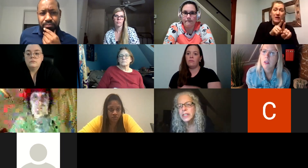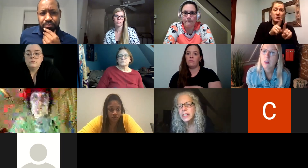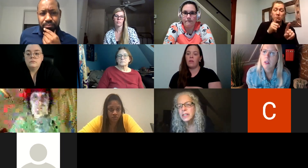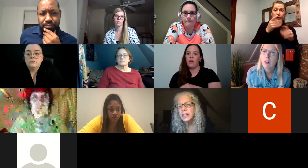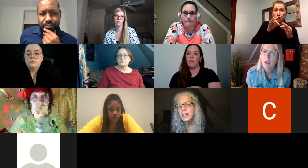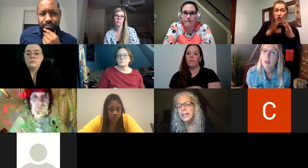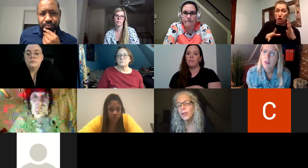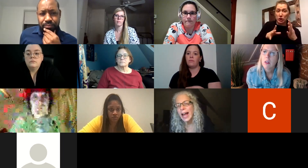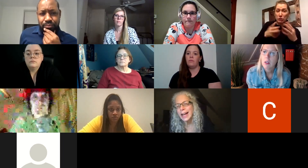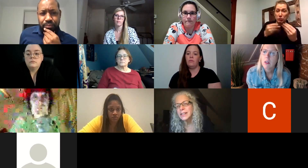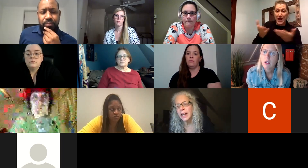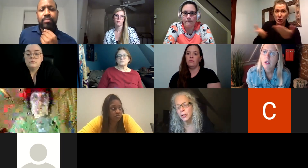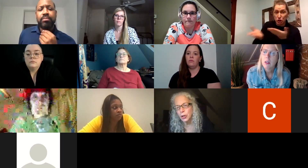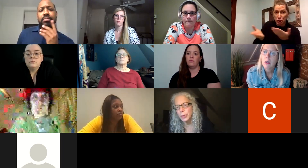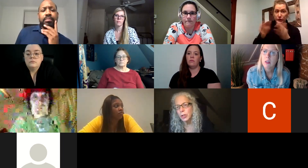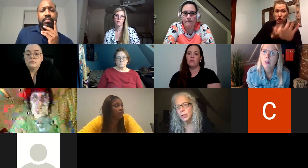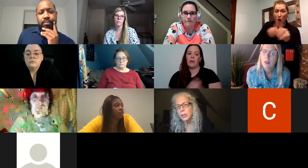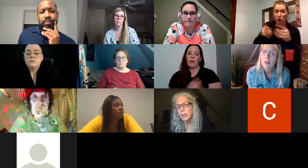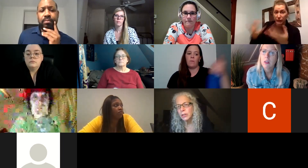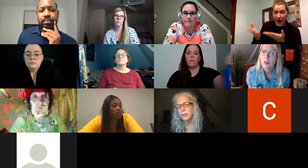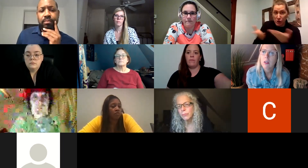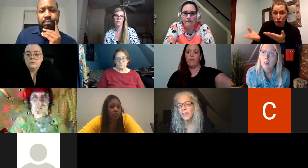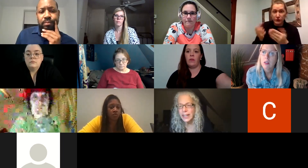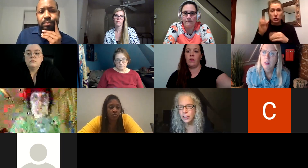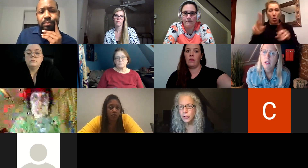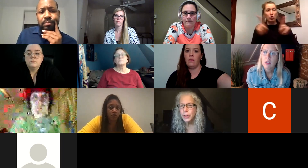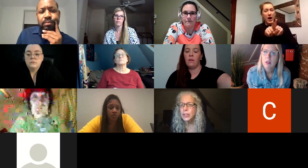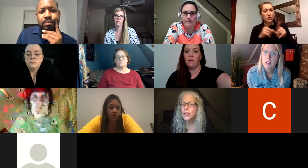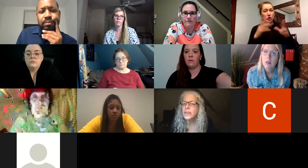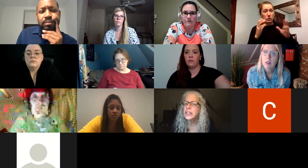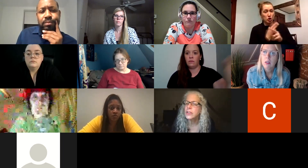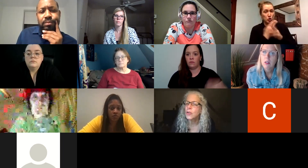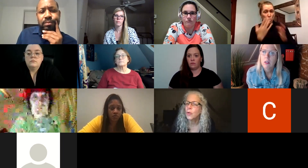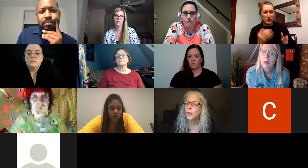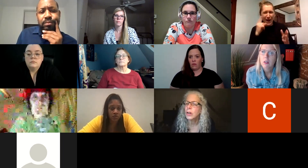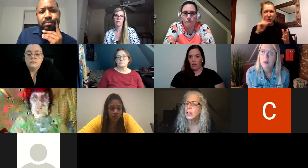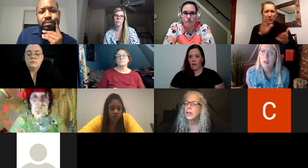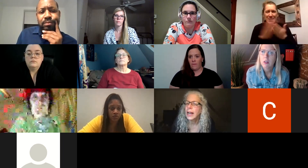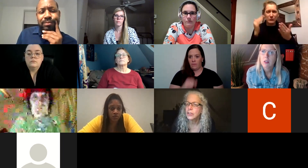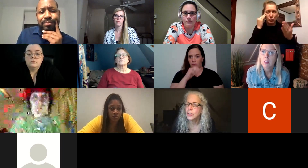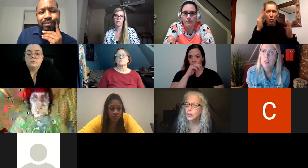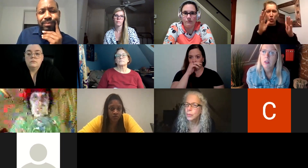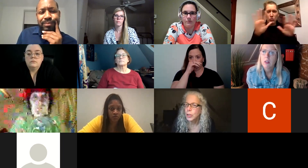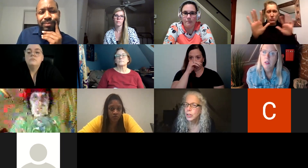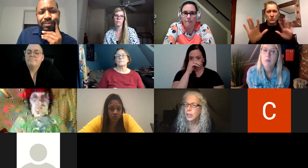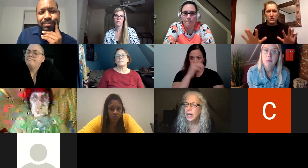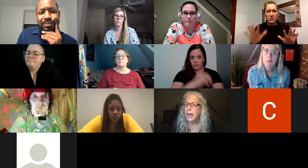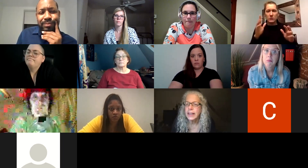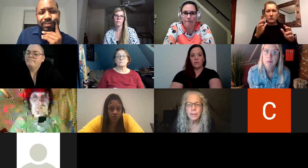service, either as an interpreter, providing interpreting services, or as a consumer? I think it'd be good